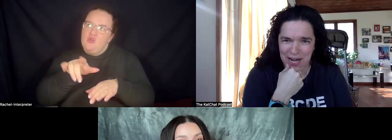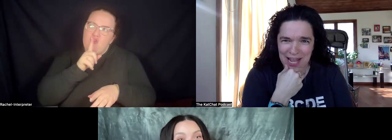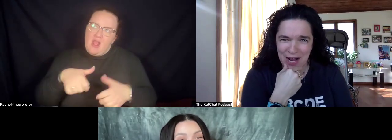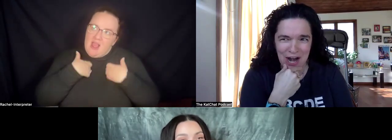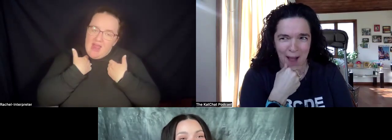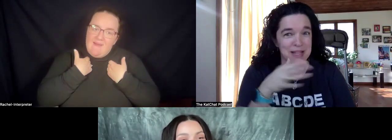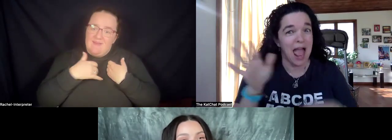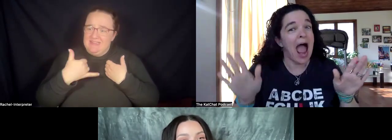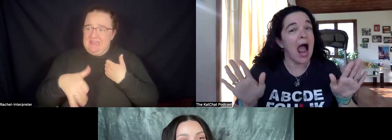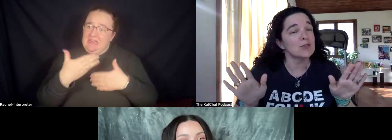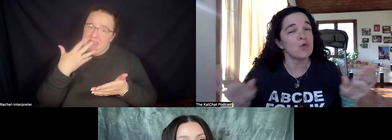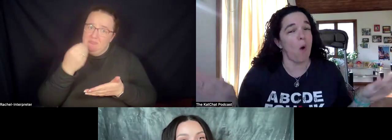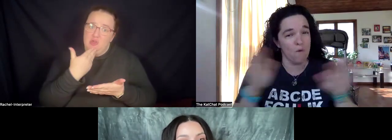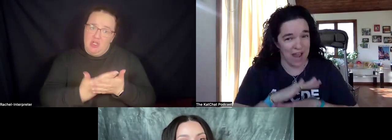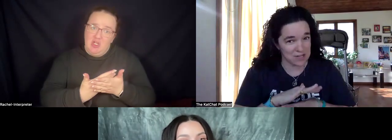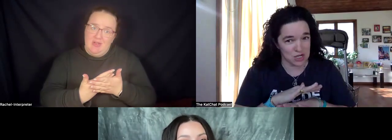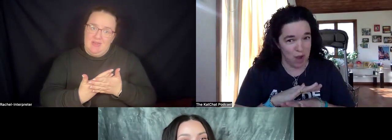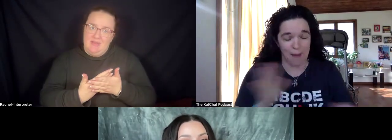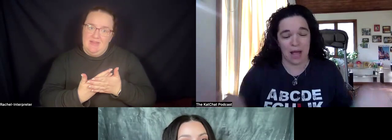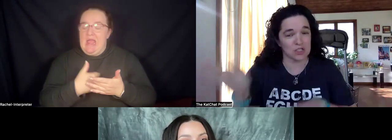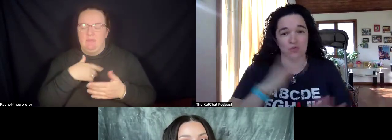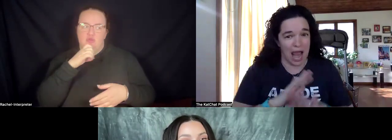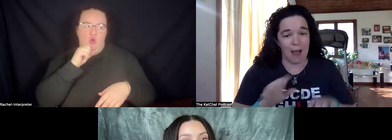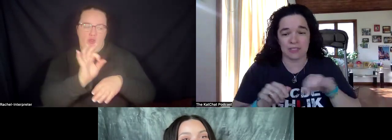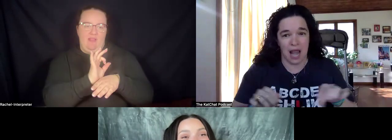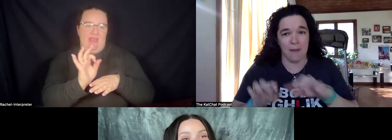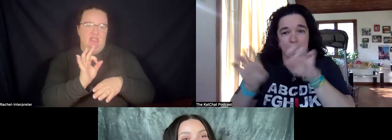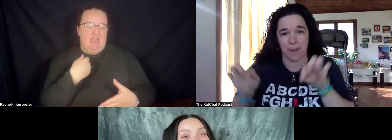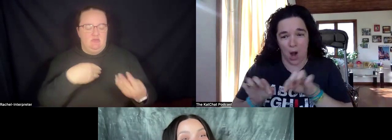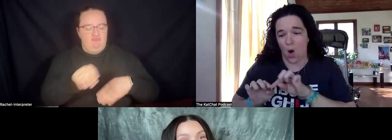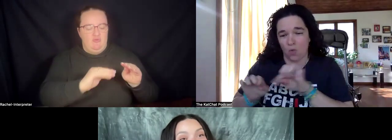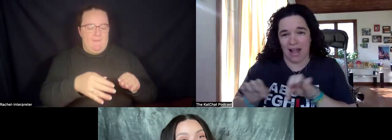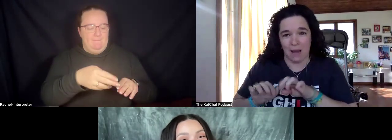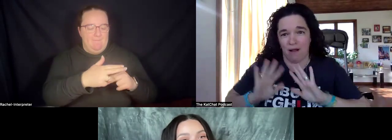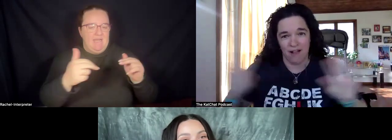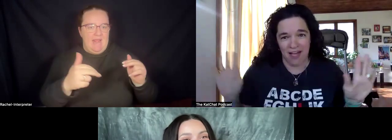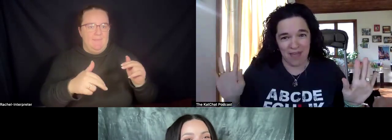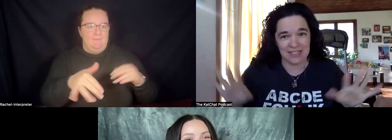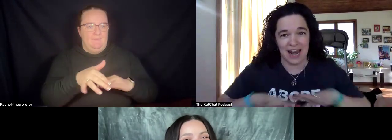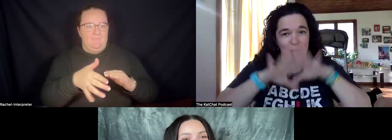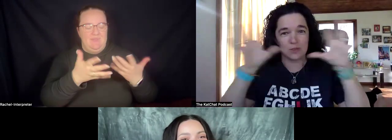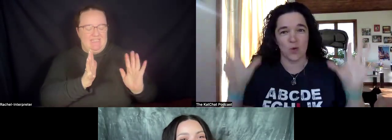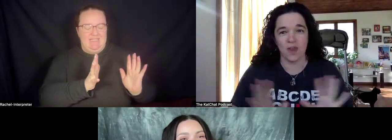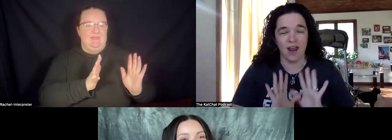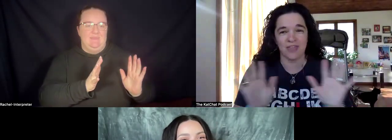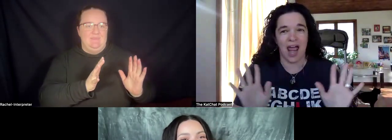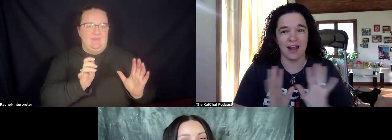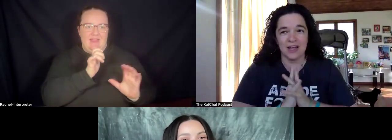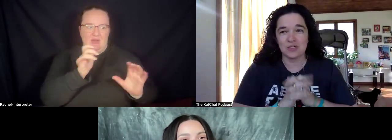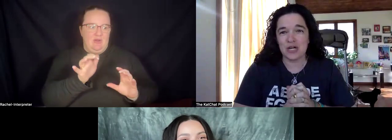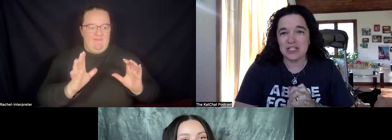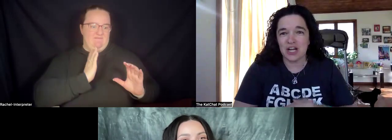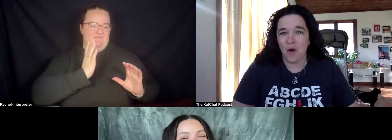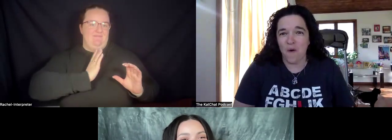that's pretty good. I mean, I do the old-fashioned rap. I just rap, tape, bow, label. That's it. I don't do none of